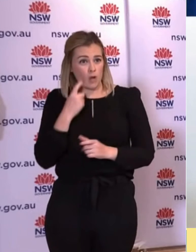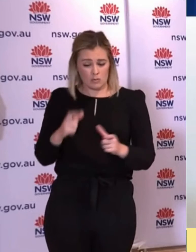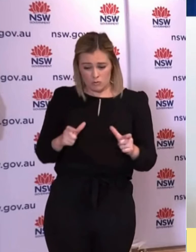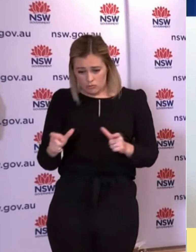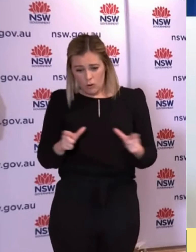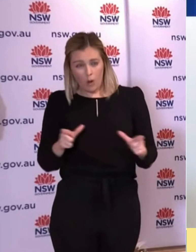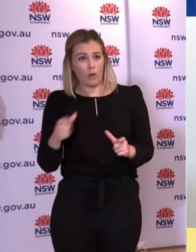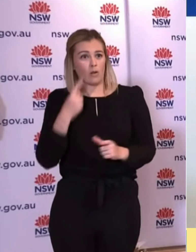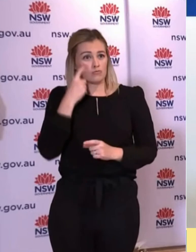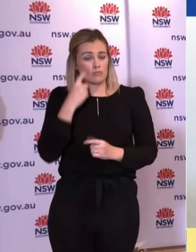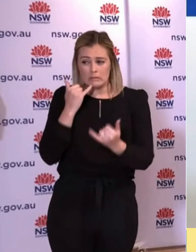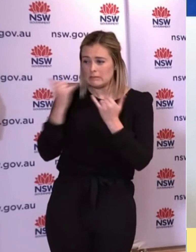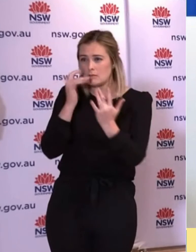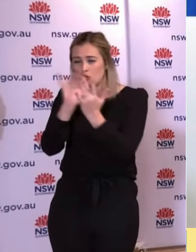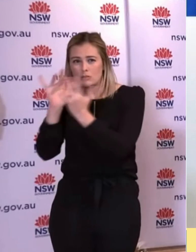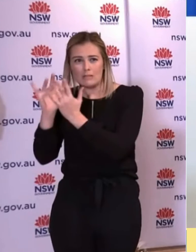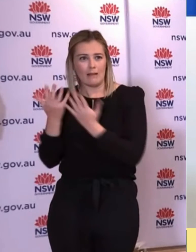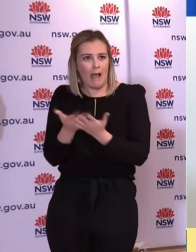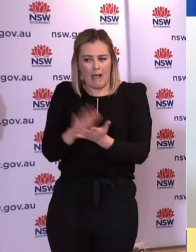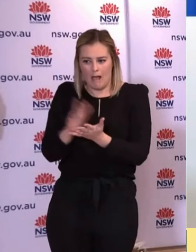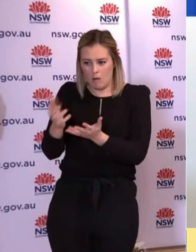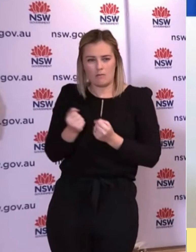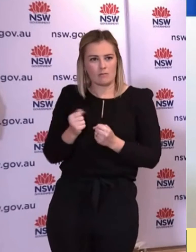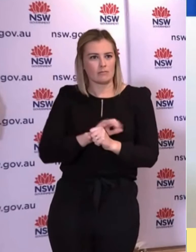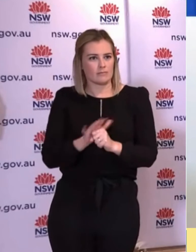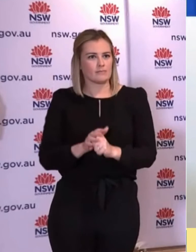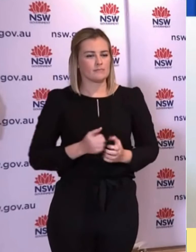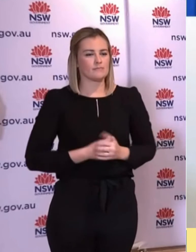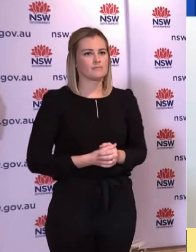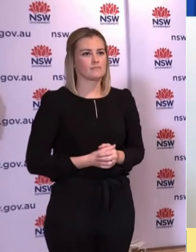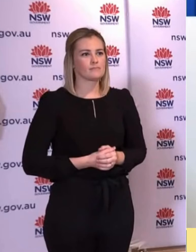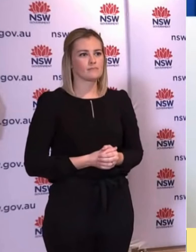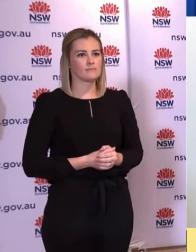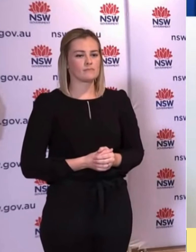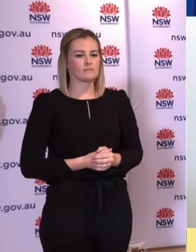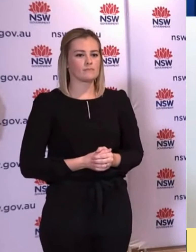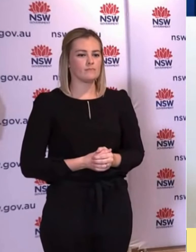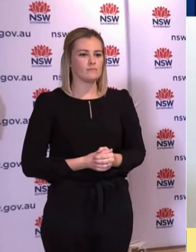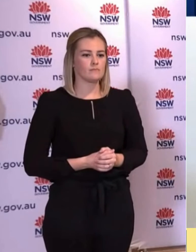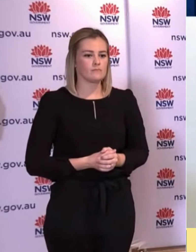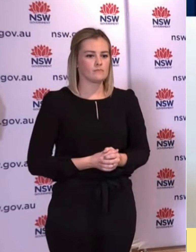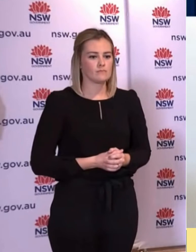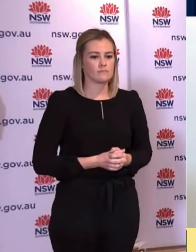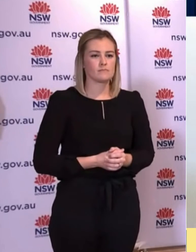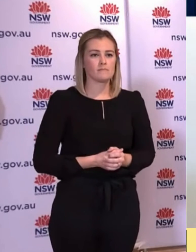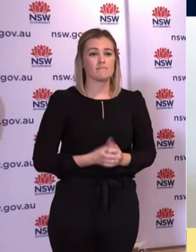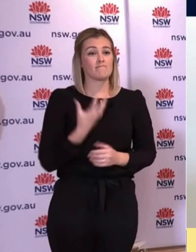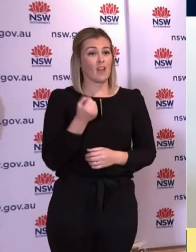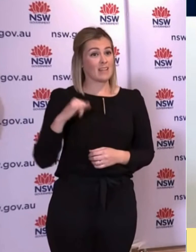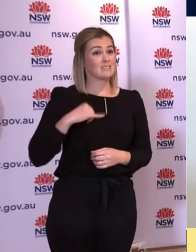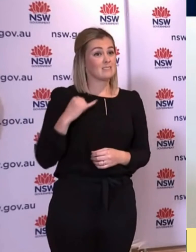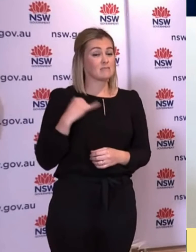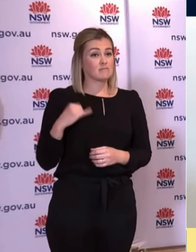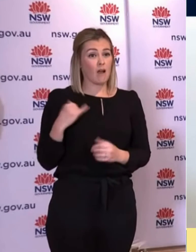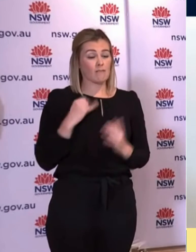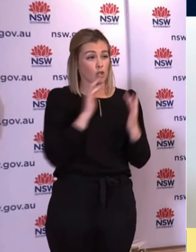stable and drive them down. In terms of our contact tracing efforts, we have continued to surge the number of staff working